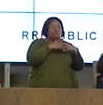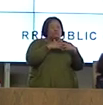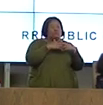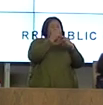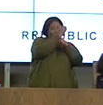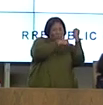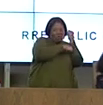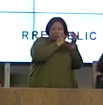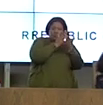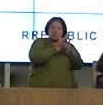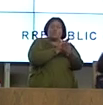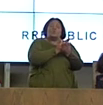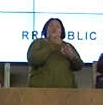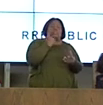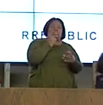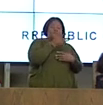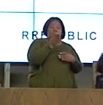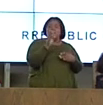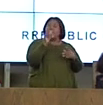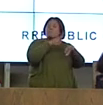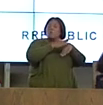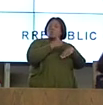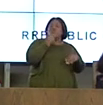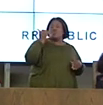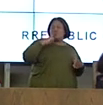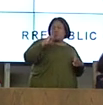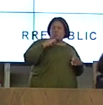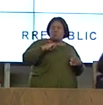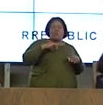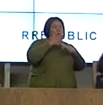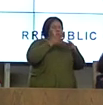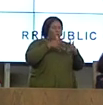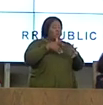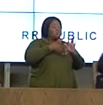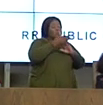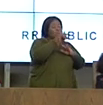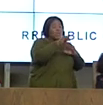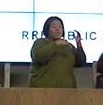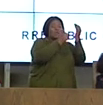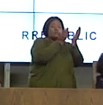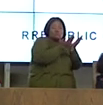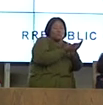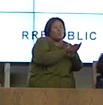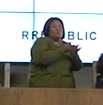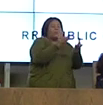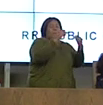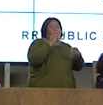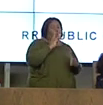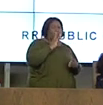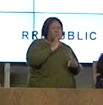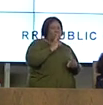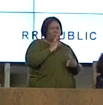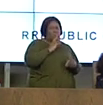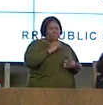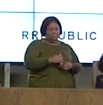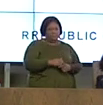possible for them, especially municipal workers, to get there and get water. But we are going around to every area we've identified as